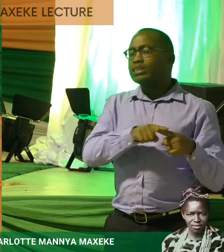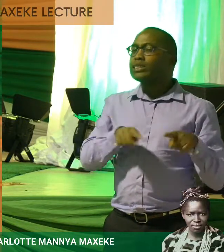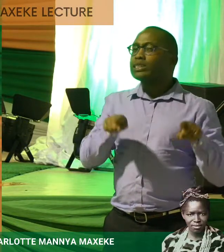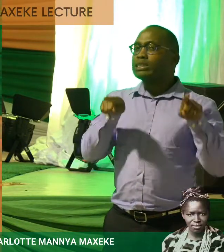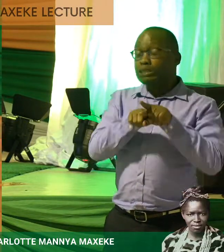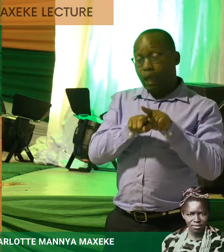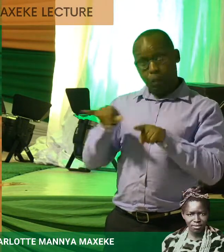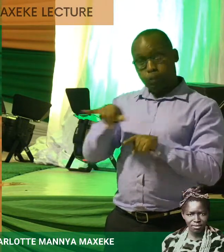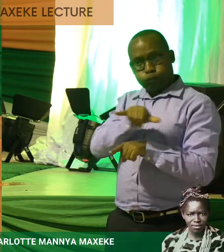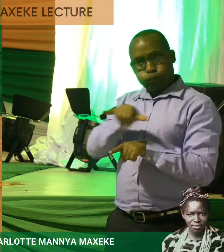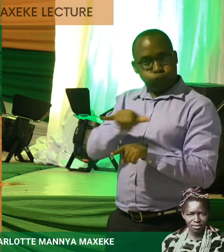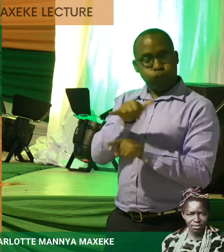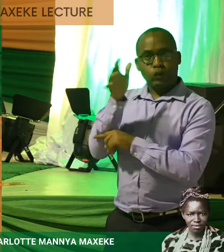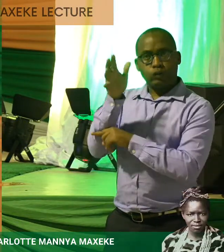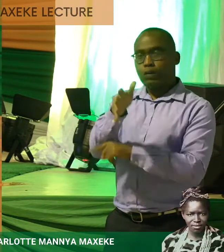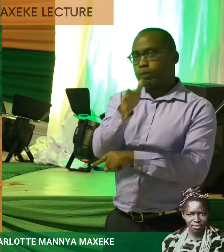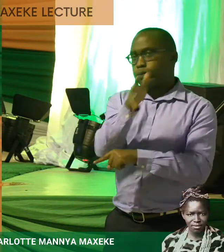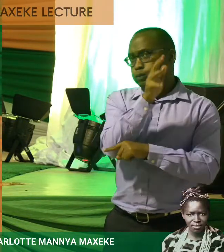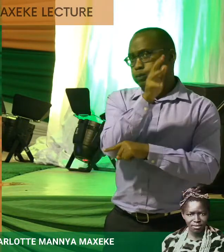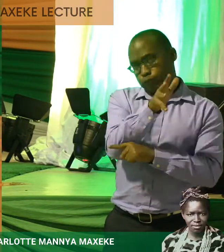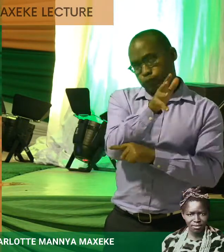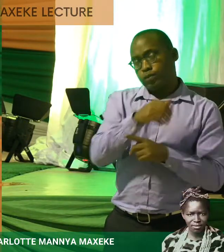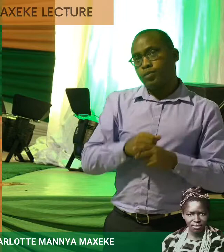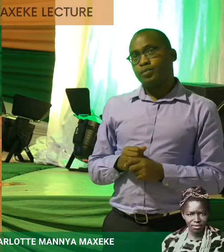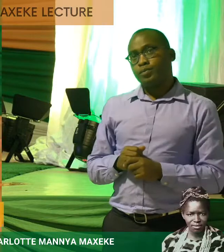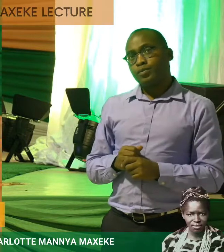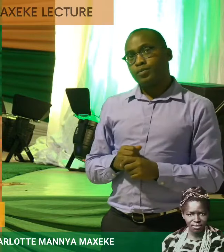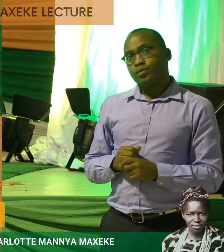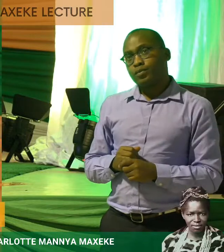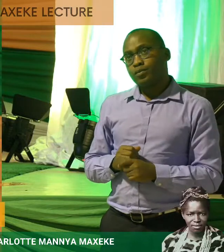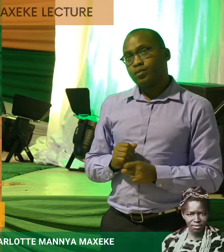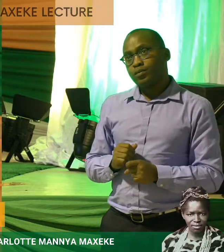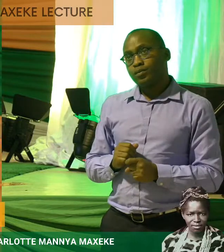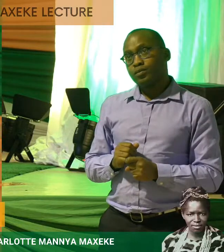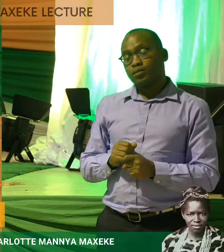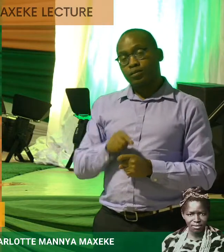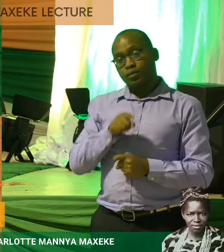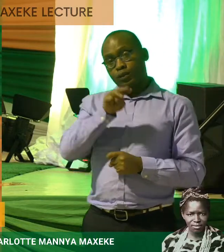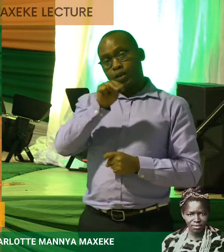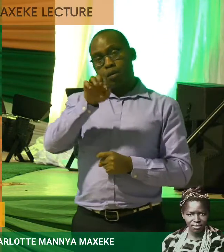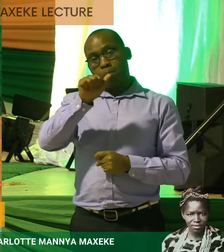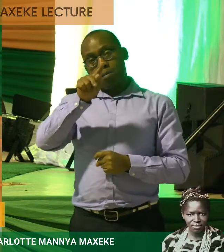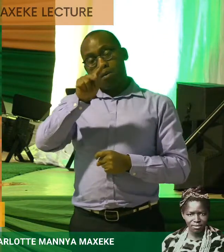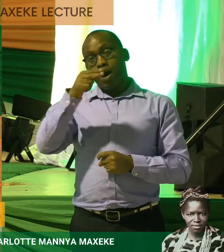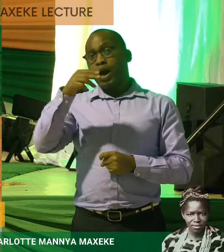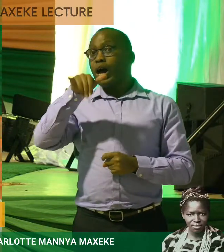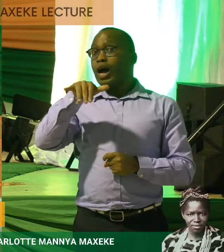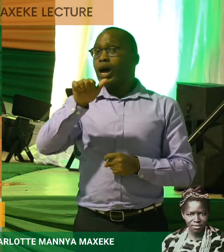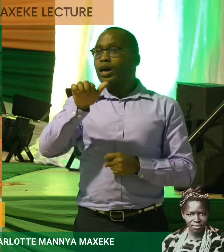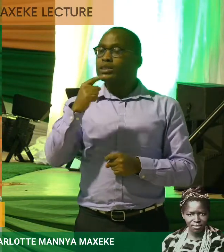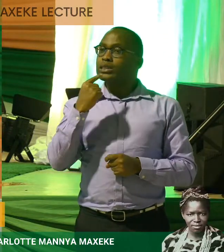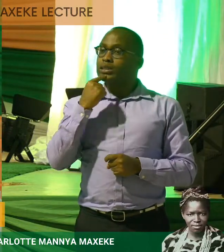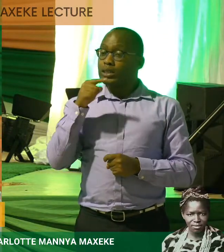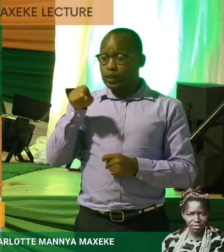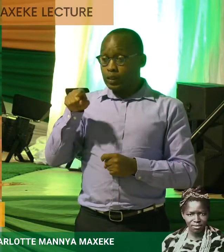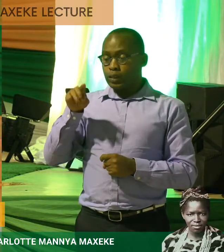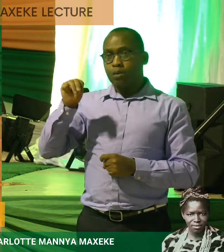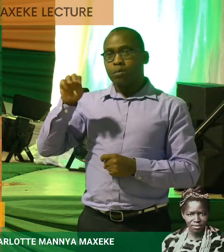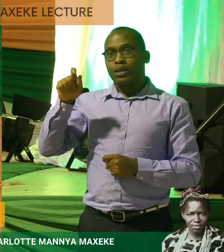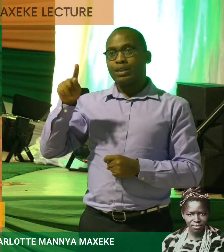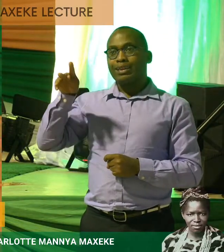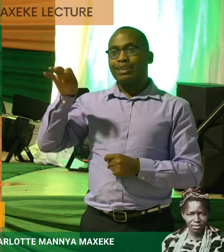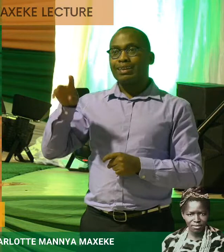mother ekugqibeleni ubethe utata ke pha wathi she was the mother of freedom African freedom